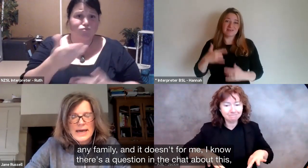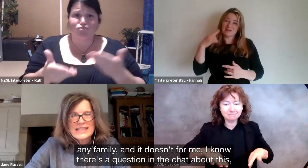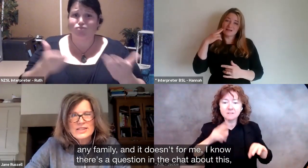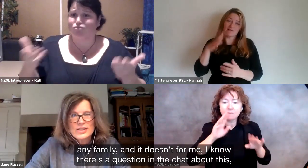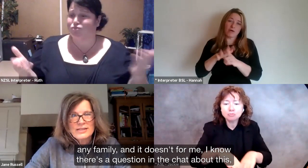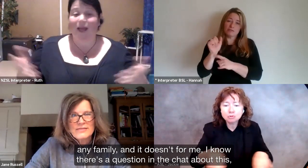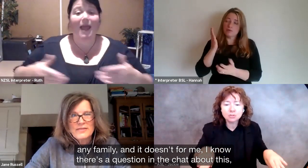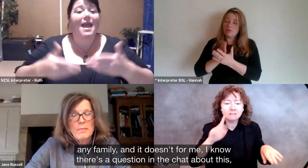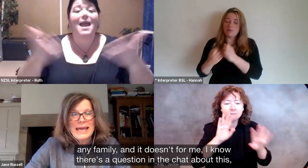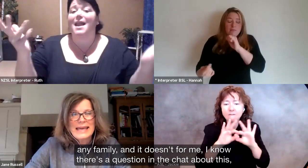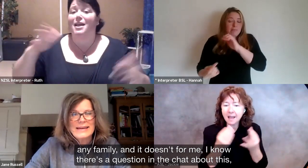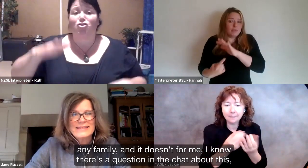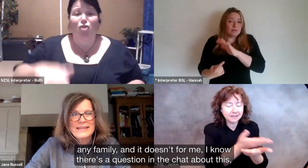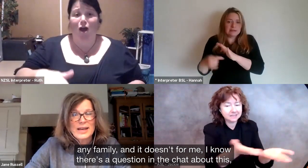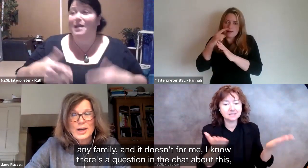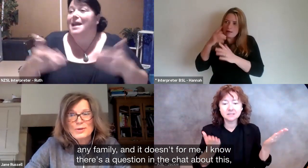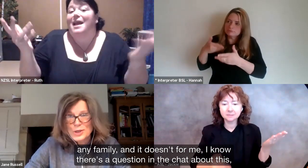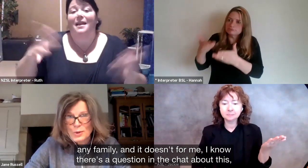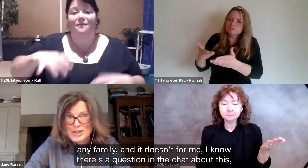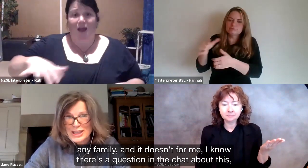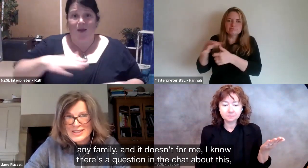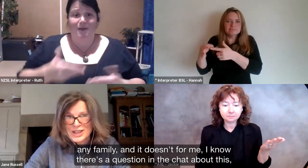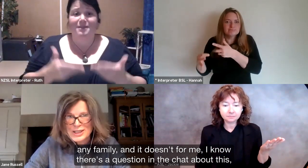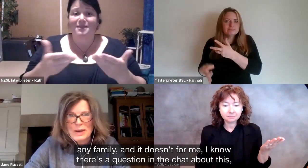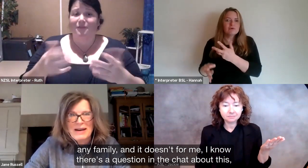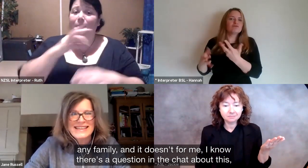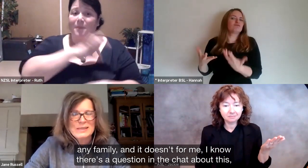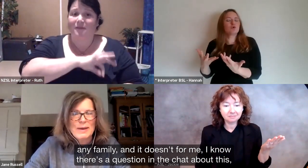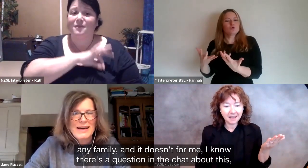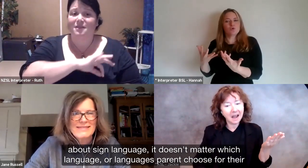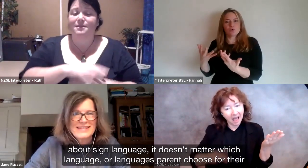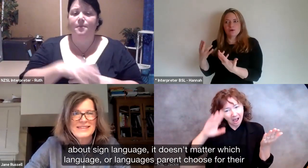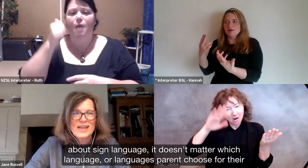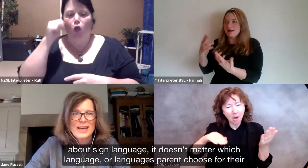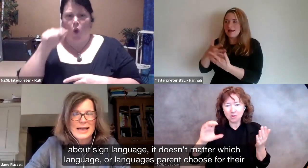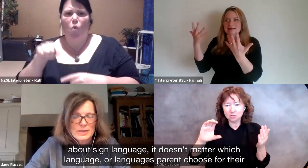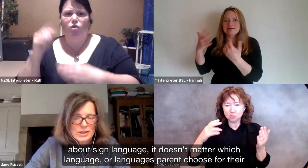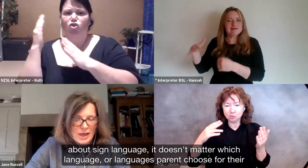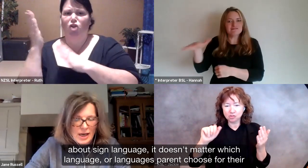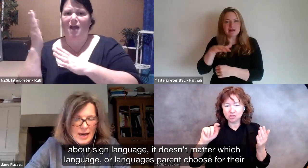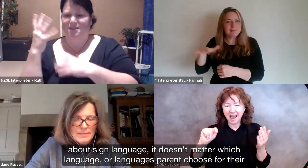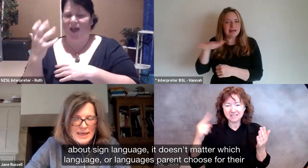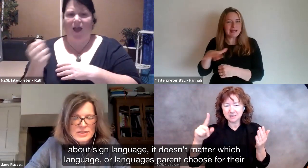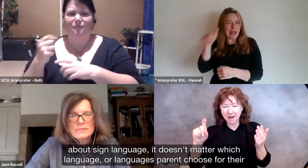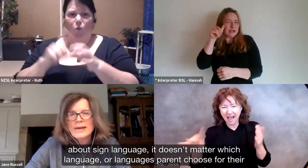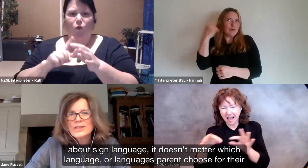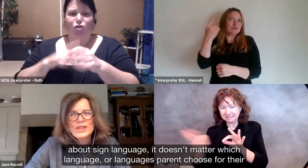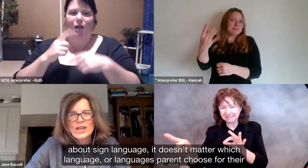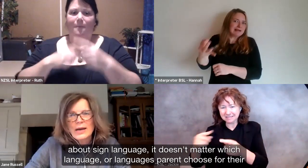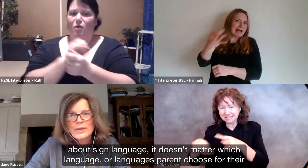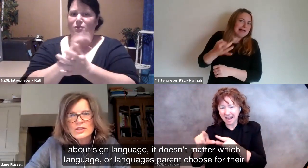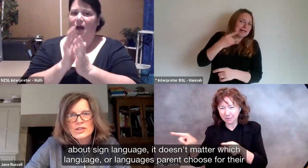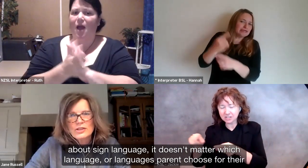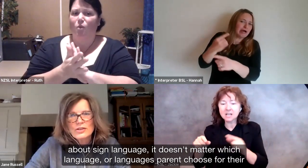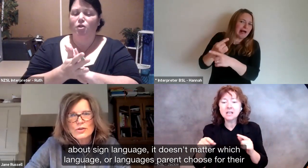And it doesn't, for me, and I know there's a question in the chat about this, about sign language. It doesn't matter